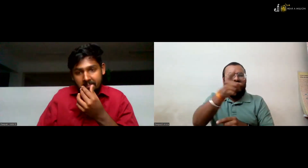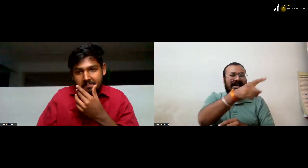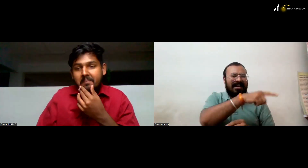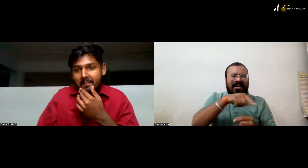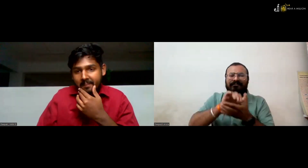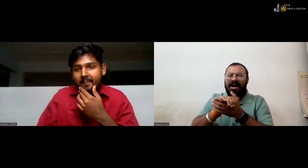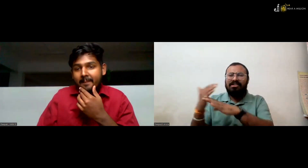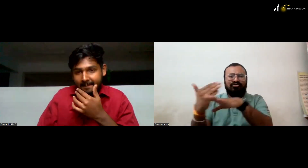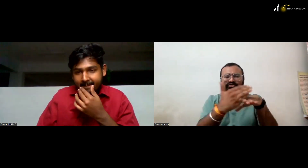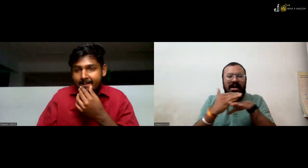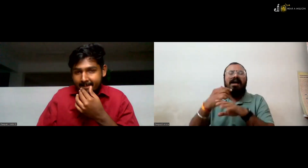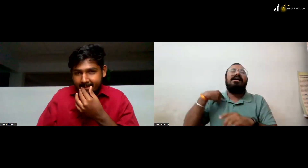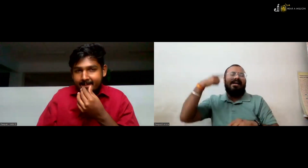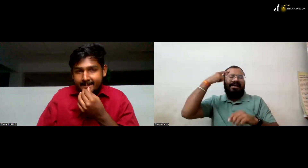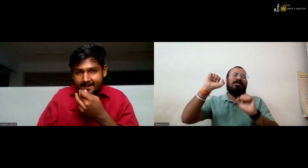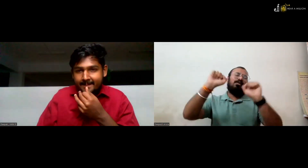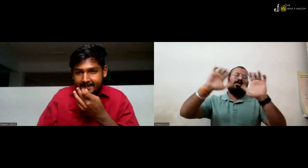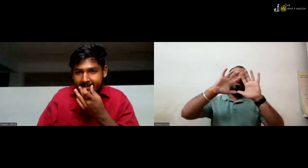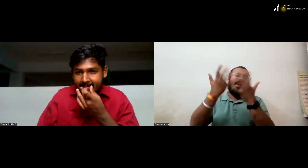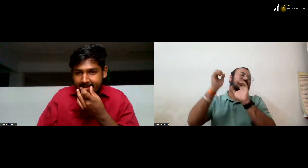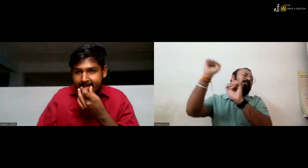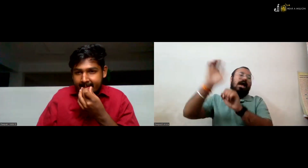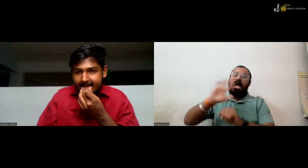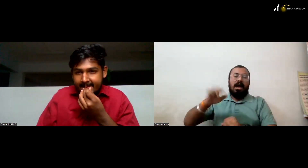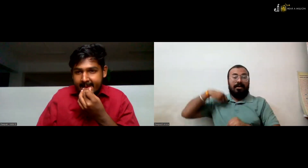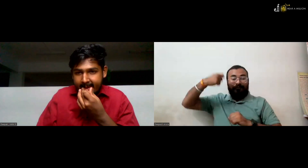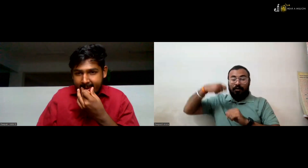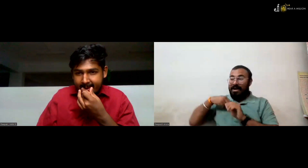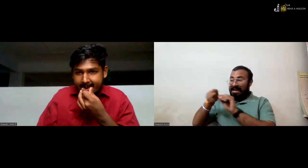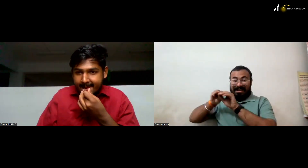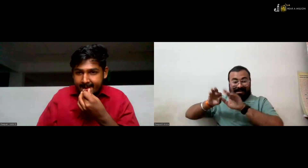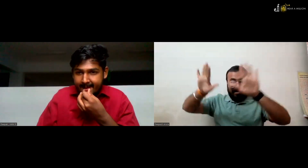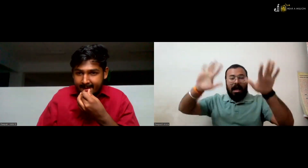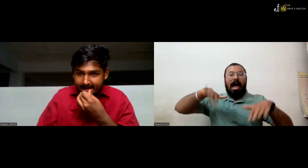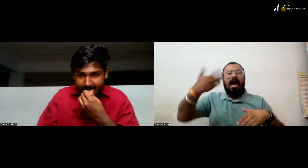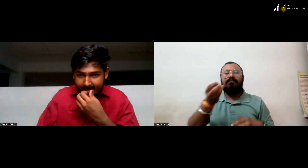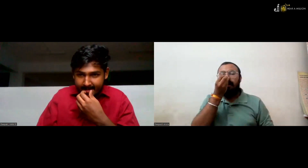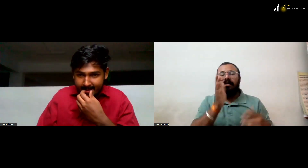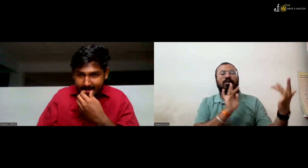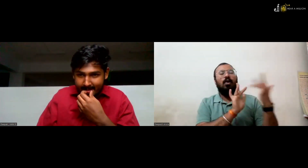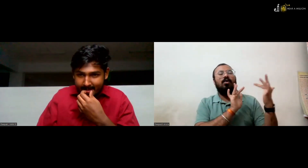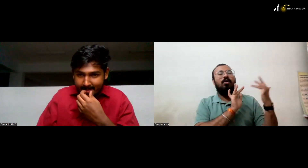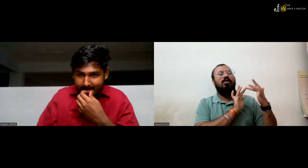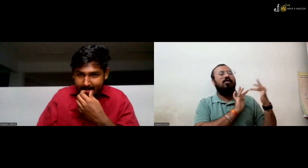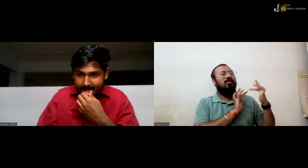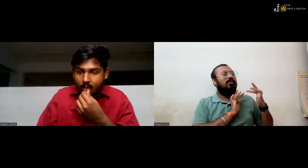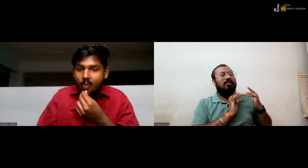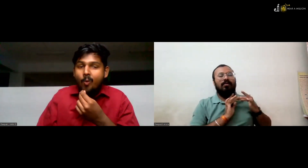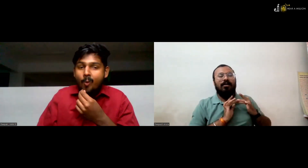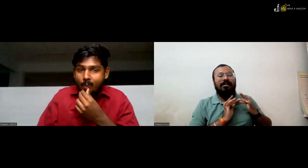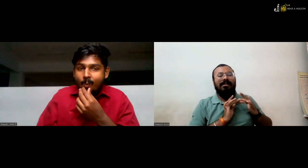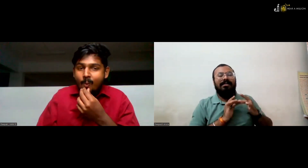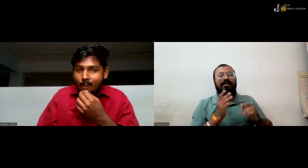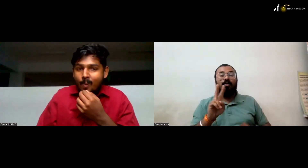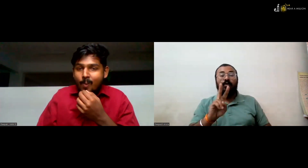um whose family members, like kind of 2 to 3 people I had interaction over that place, and I shared the video,